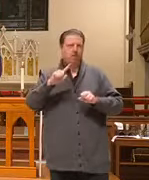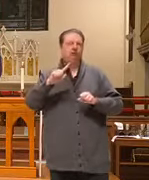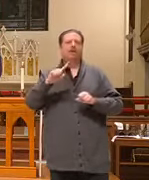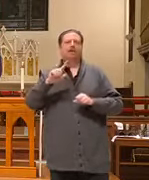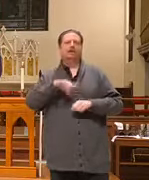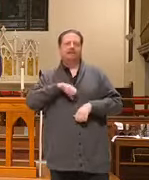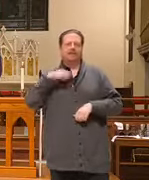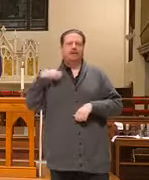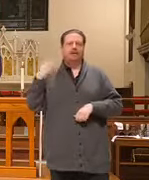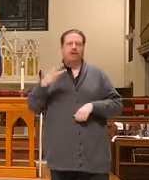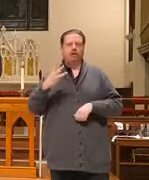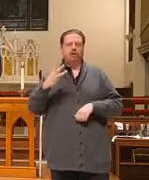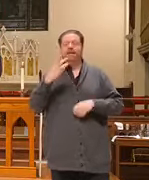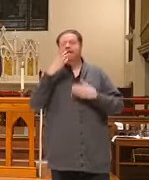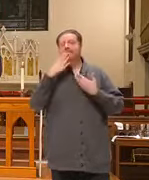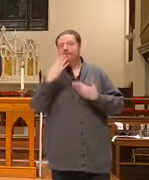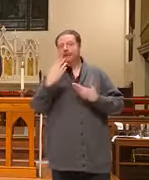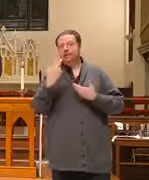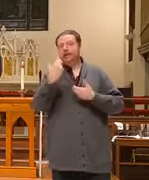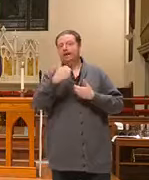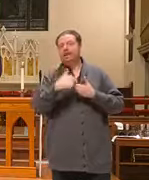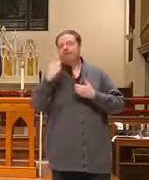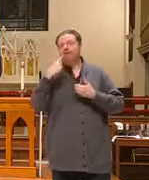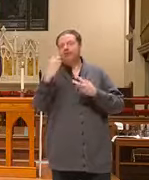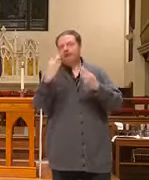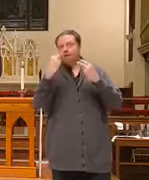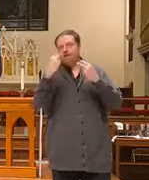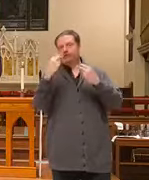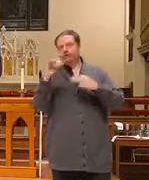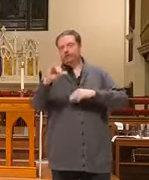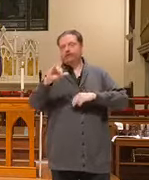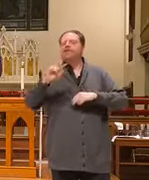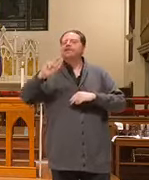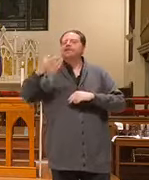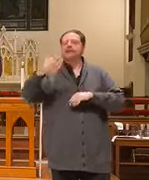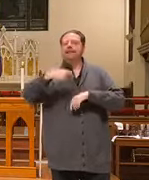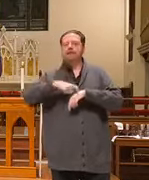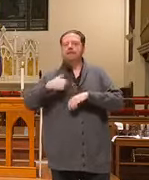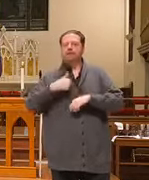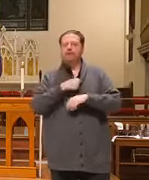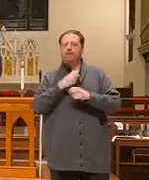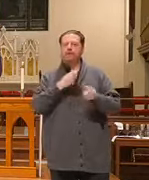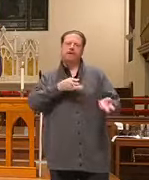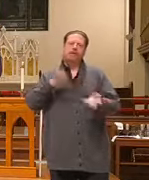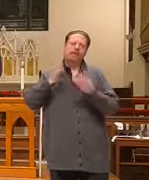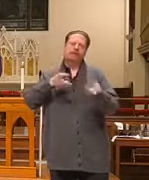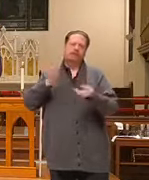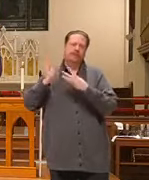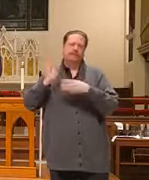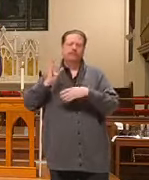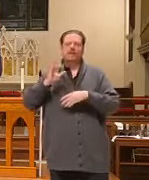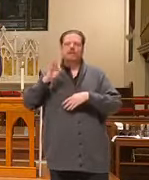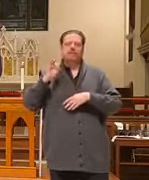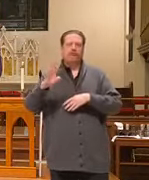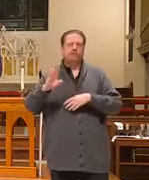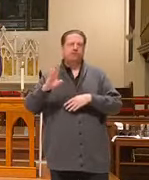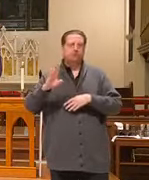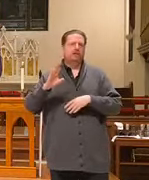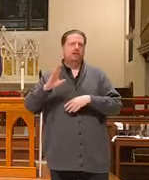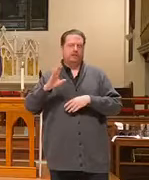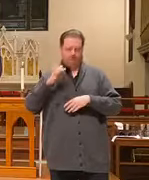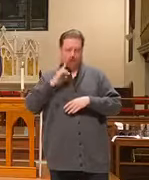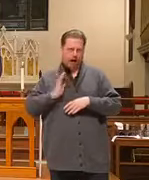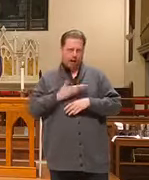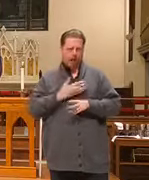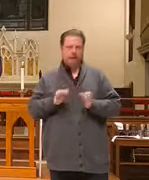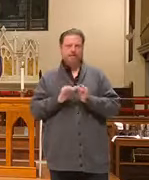from all over the world. It's really exciting. This is our second time that we've televised our Mass on Facebook Live. And just